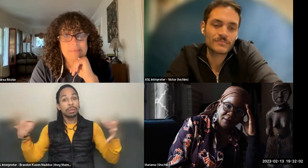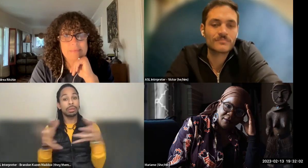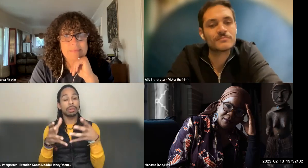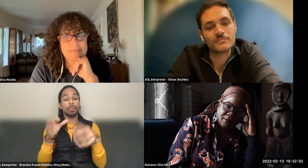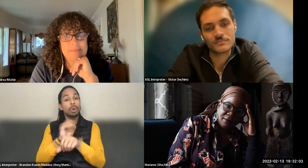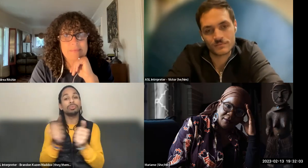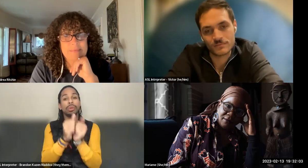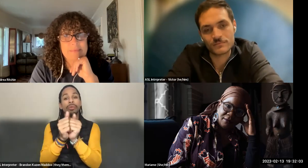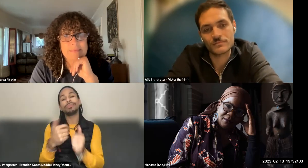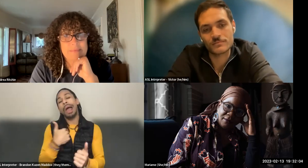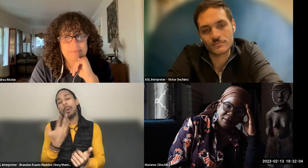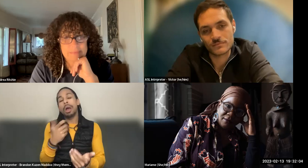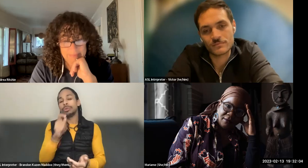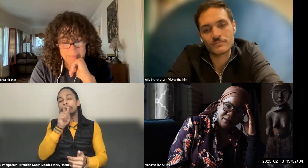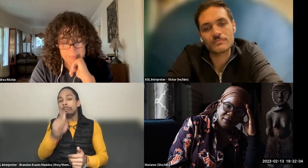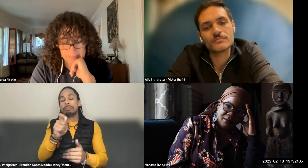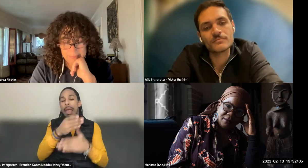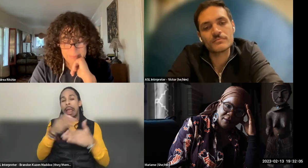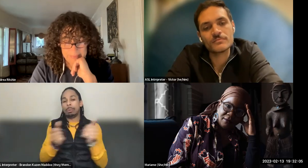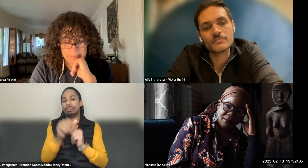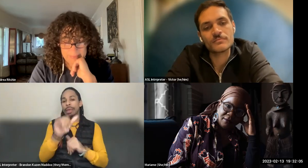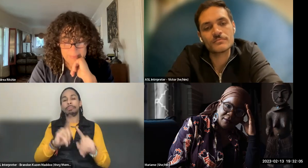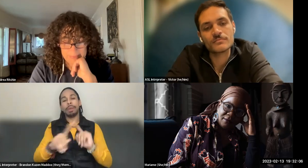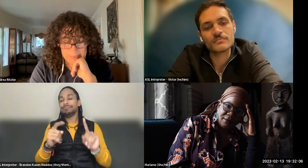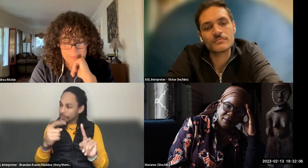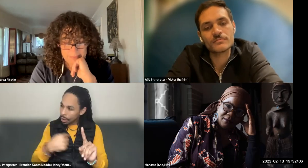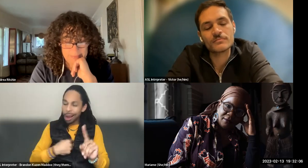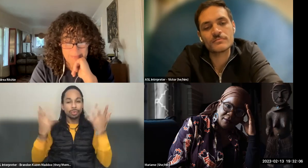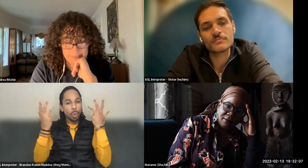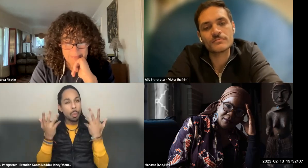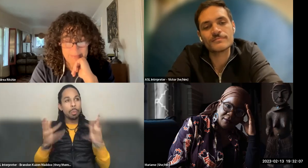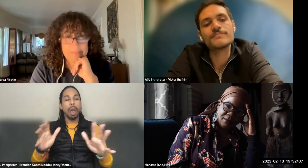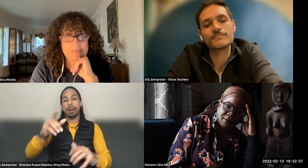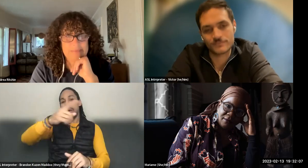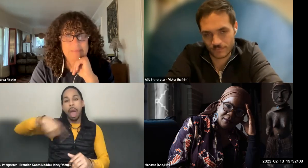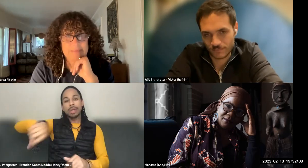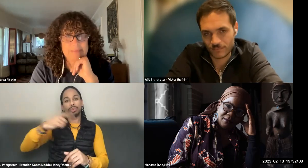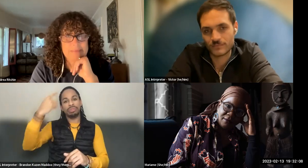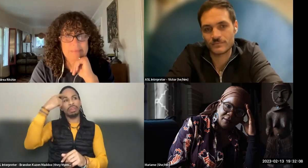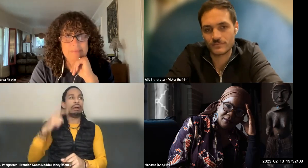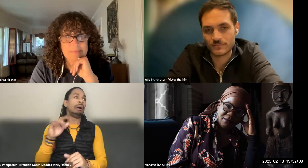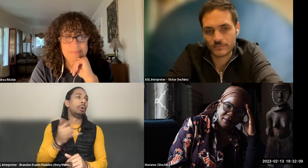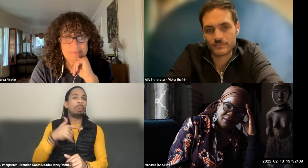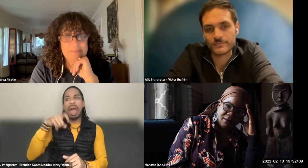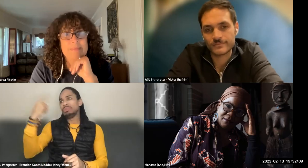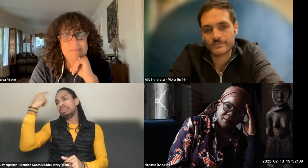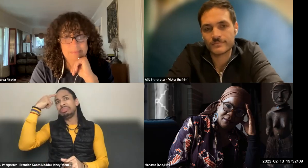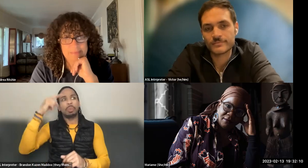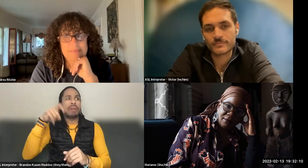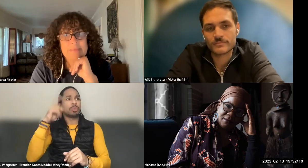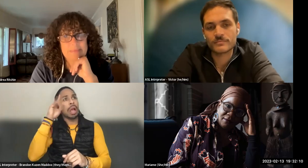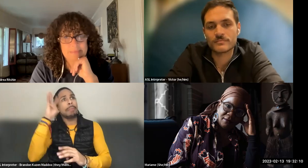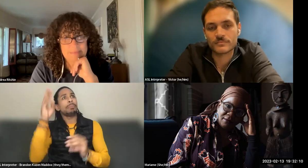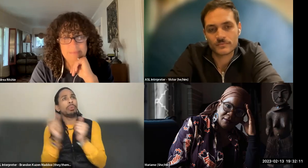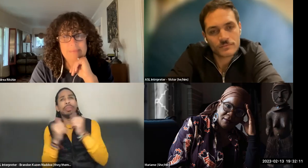we're ending. But I just don't want to think that we're constantly thinking about having to feel like we have to come up with big things all the